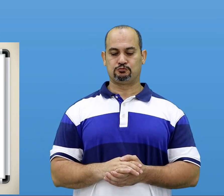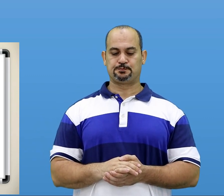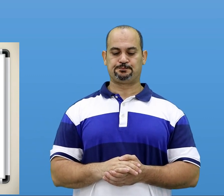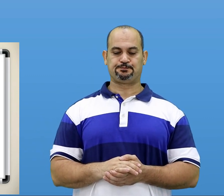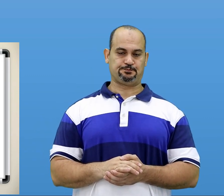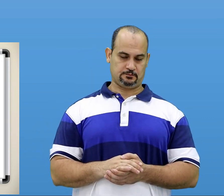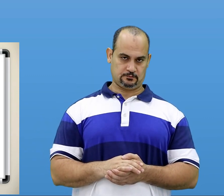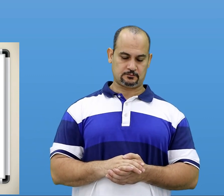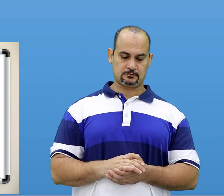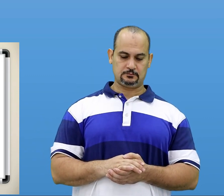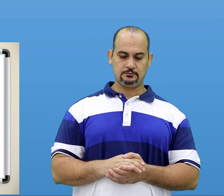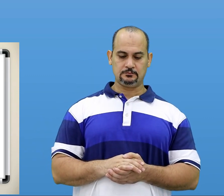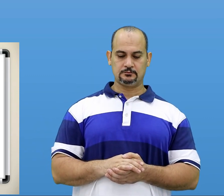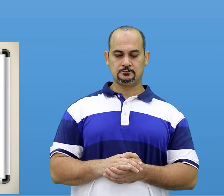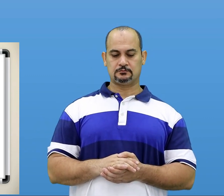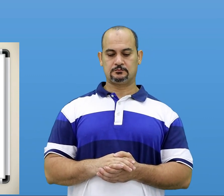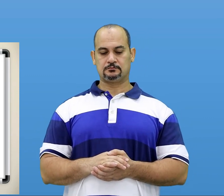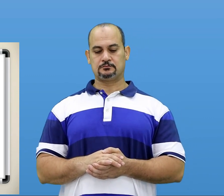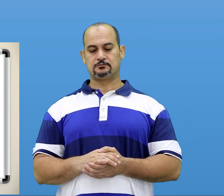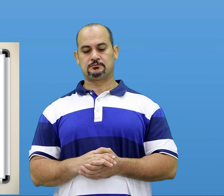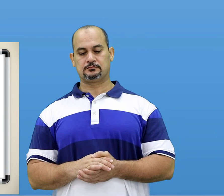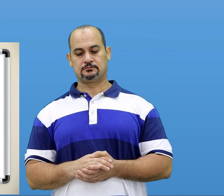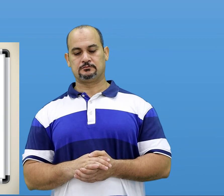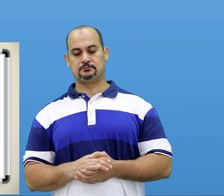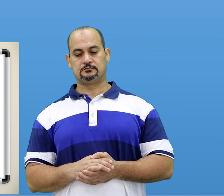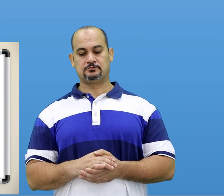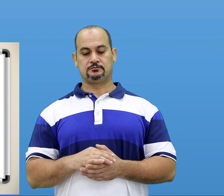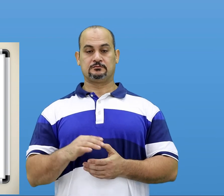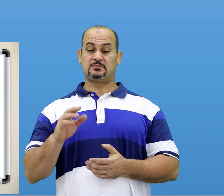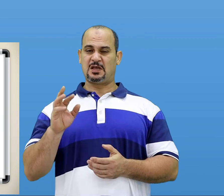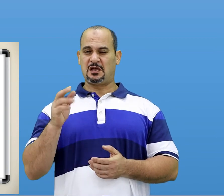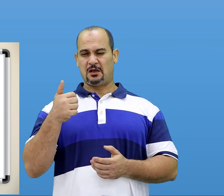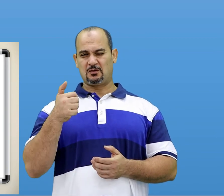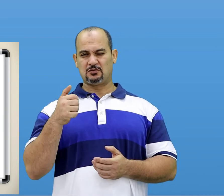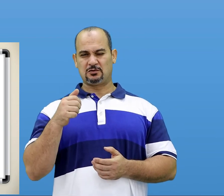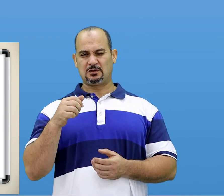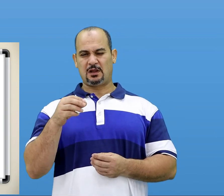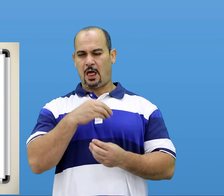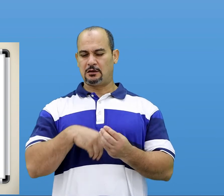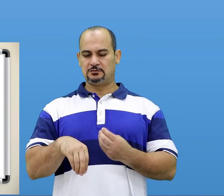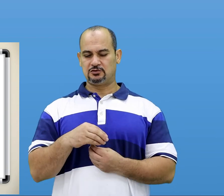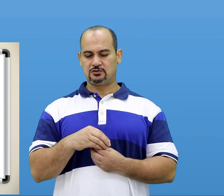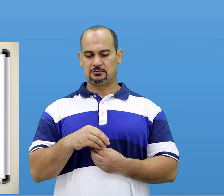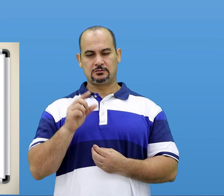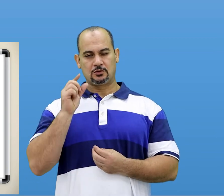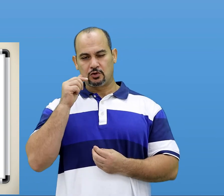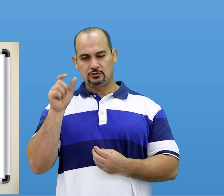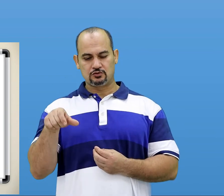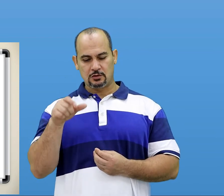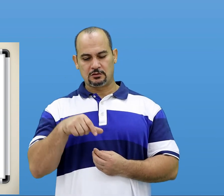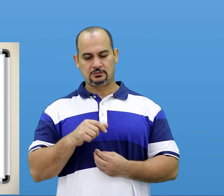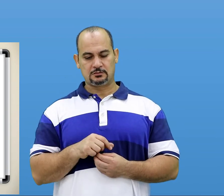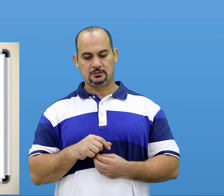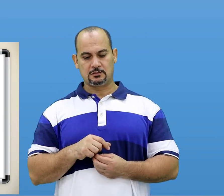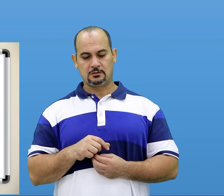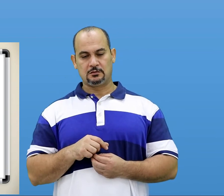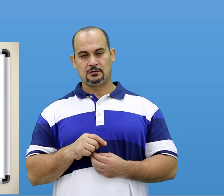words in order to translate and deliver the meaning correctly. Al-Hajj, Hajjaj,